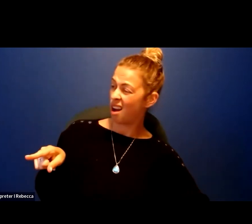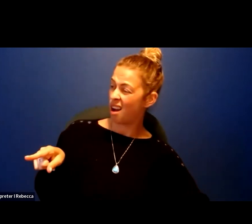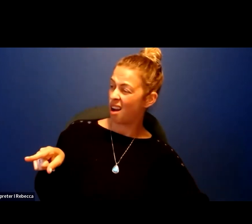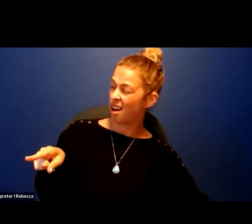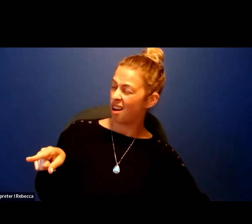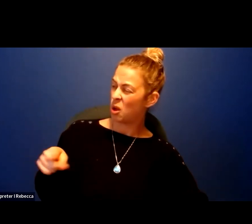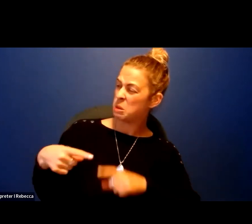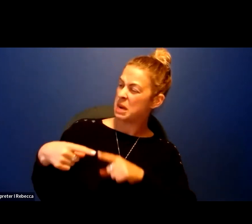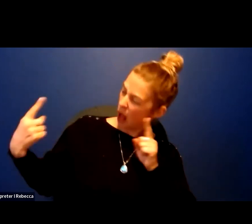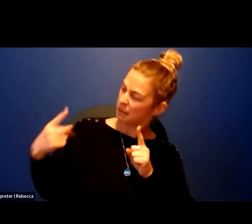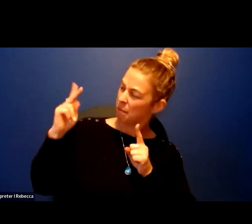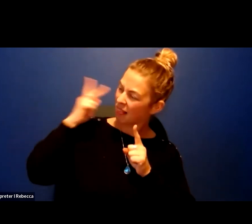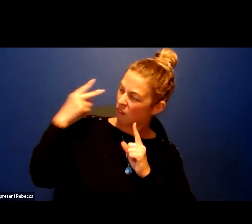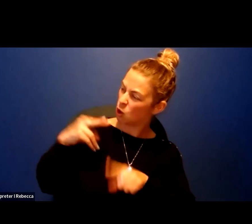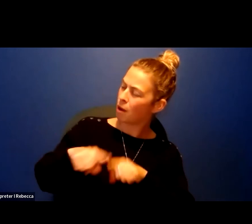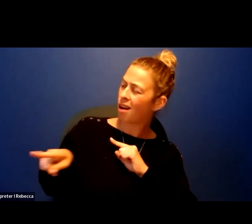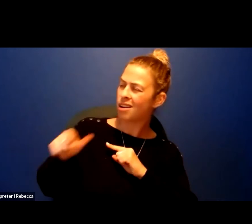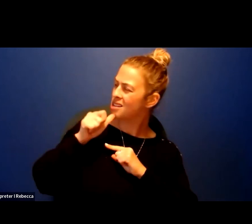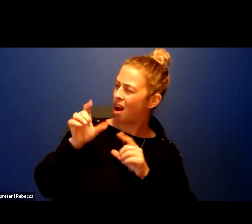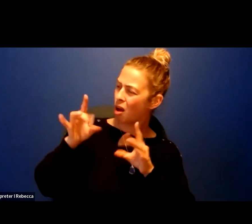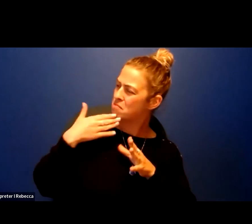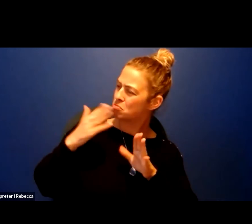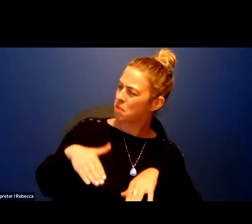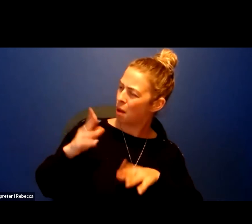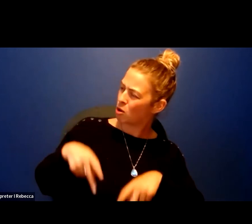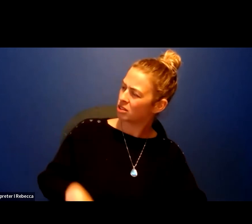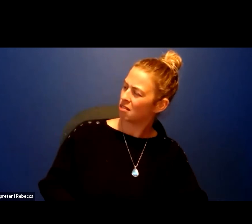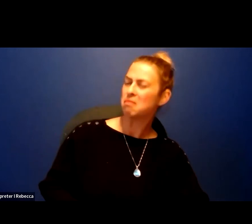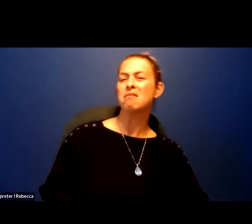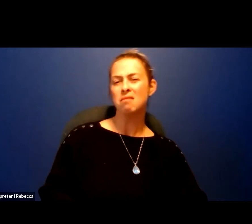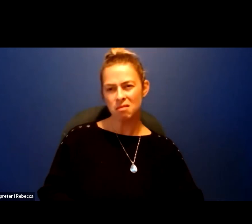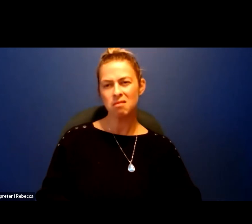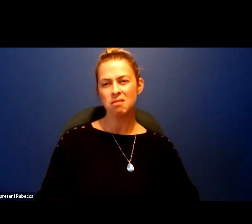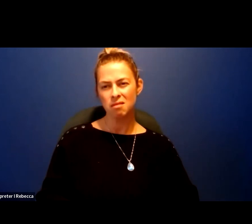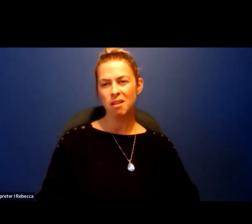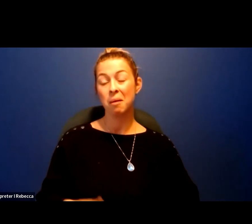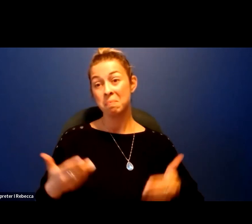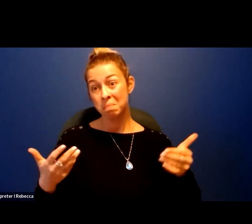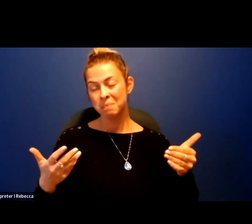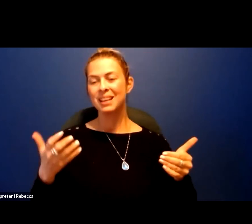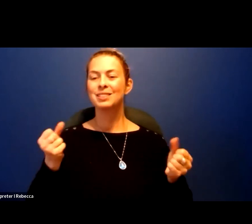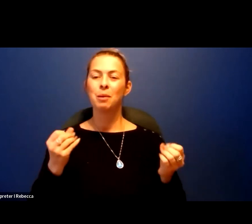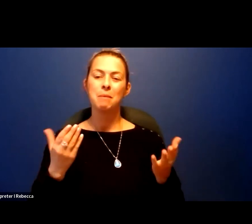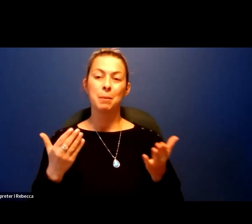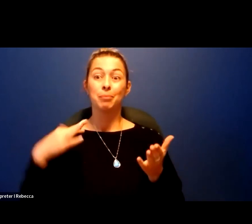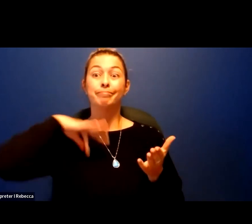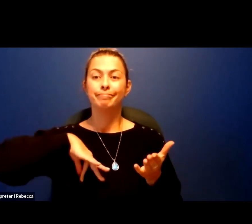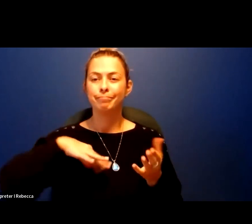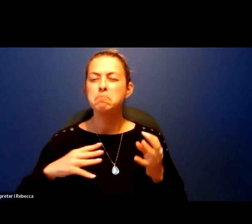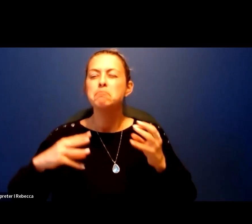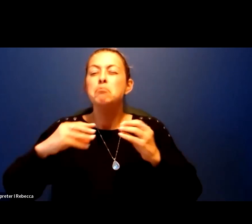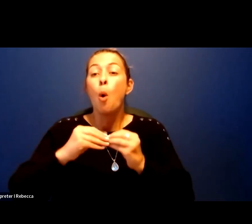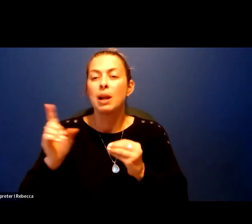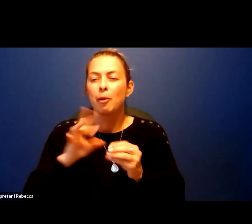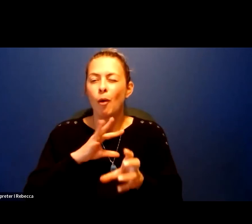monster. Right? You need the same way. So perhaps the way out of polarization is through greater democratic engagement. So that's what I've been